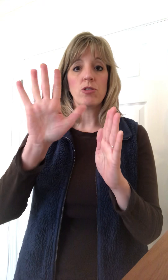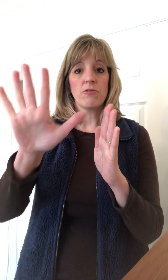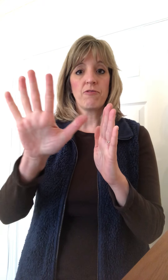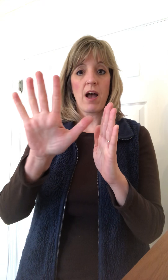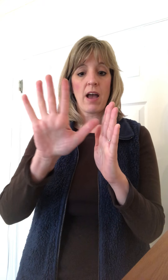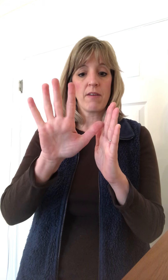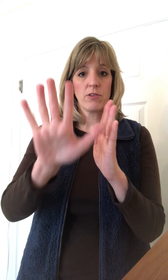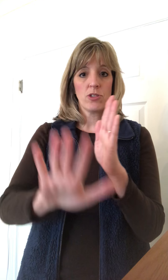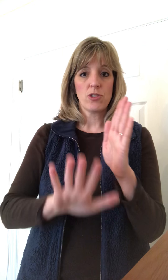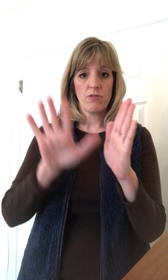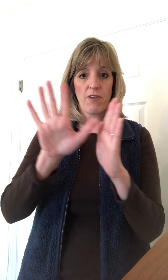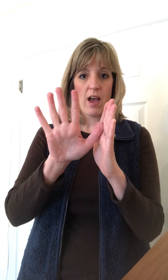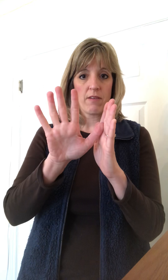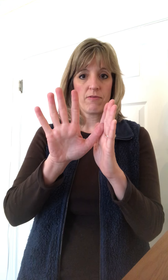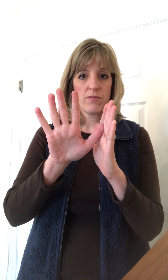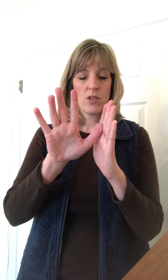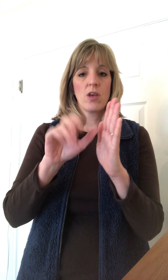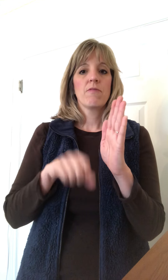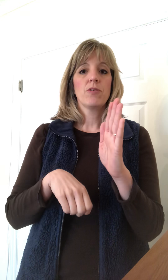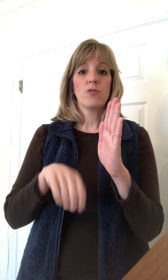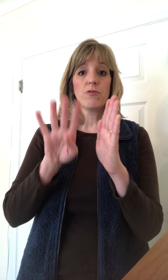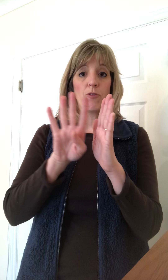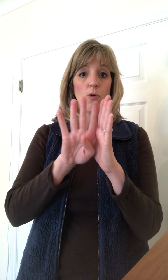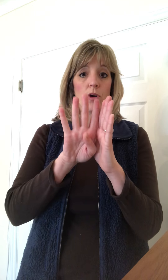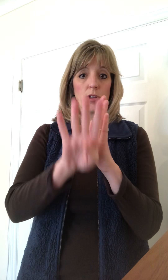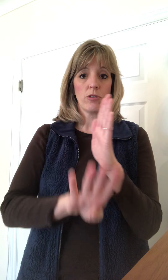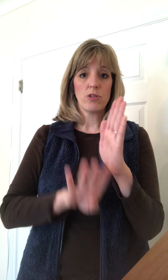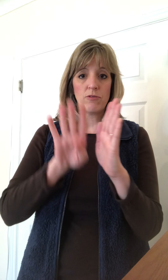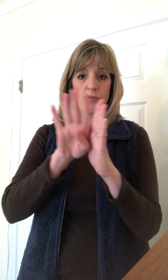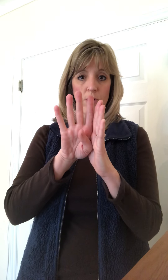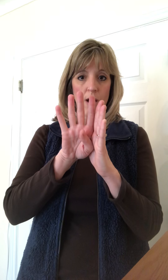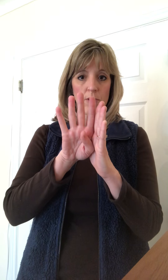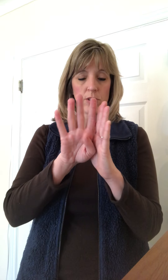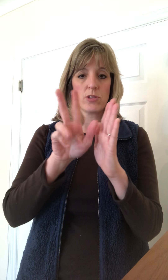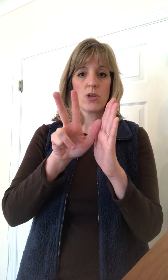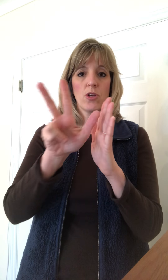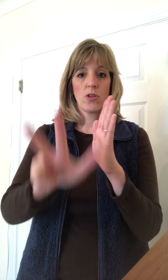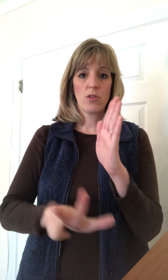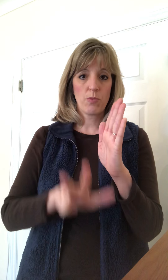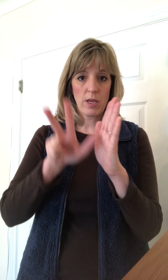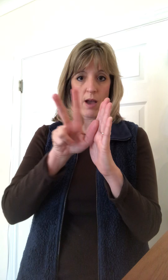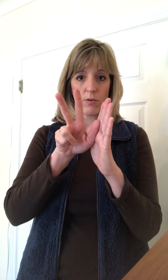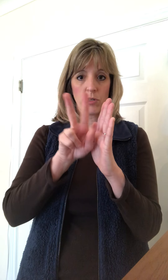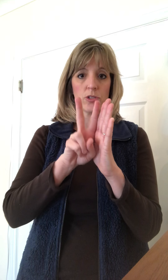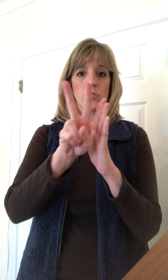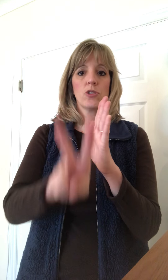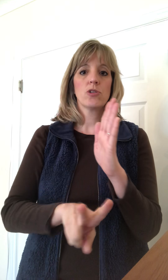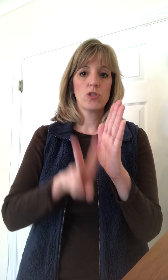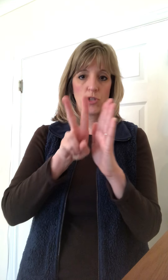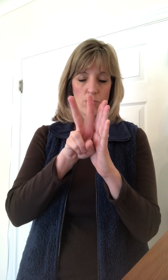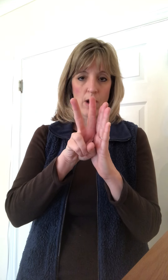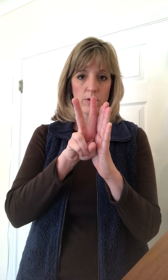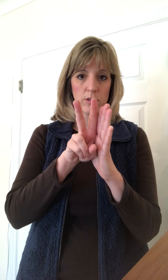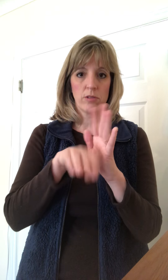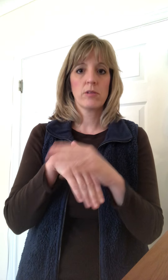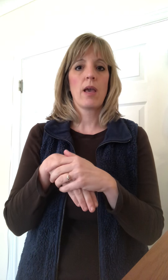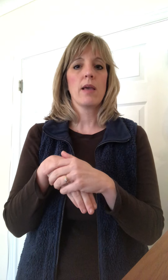do 5, you just do 5. If you do 4, you could do 4 hours. 3 hours, 2 hours, okay?